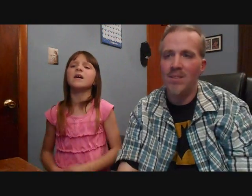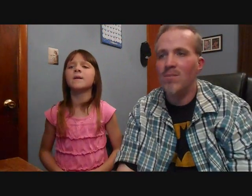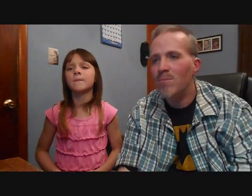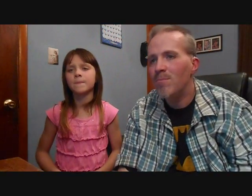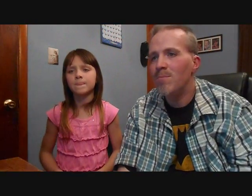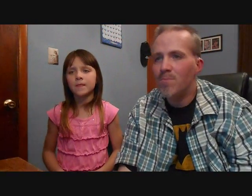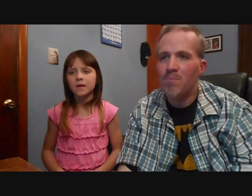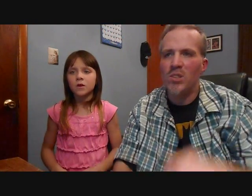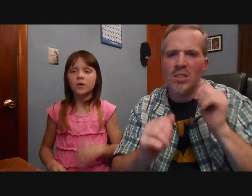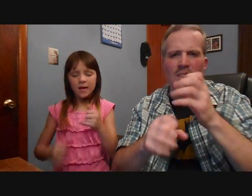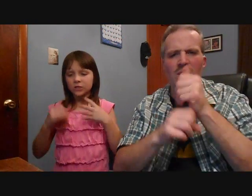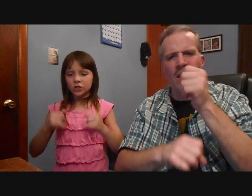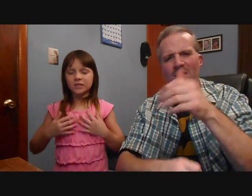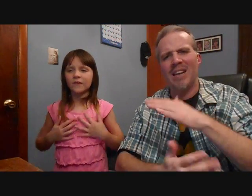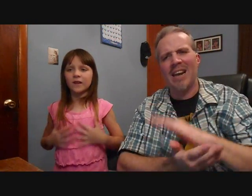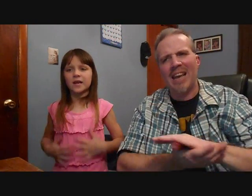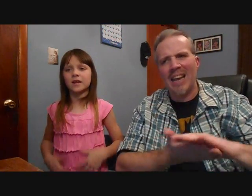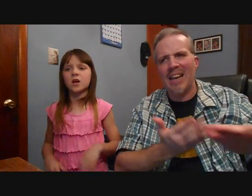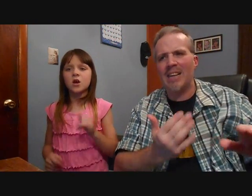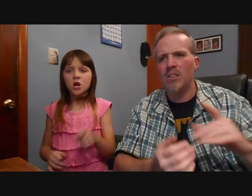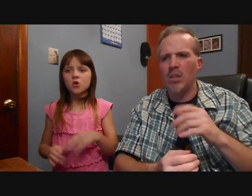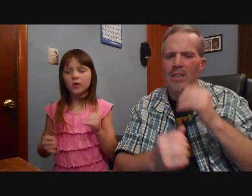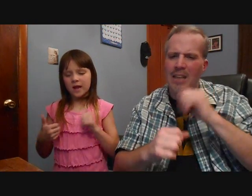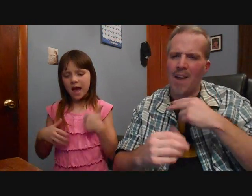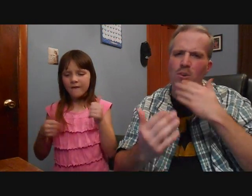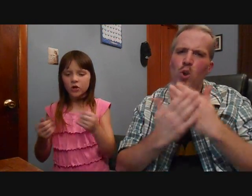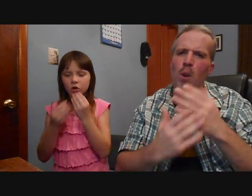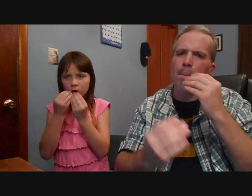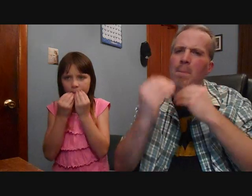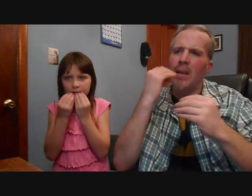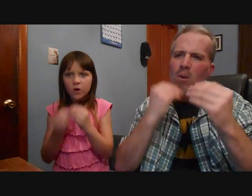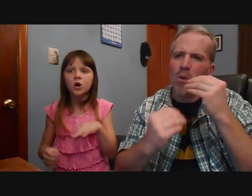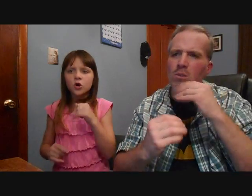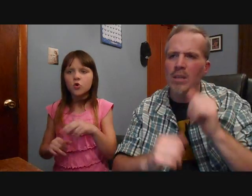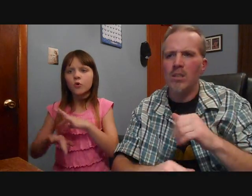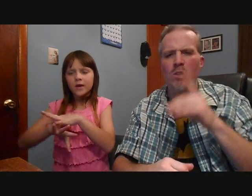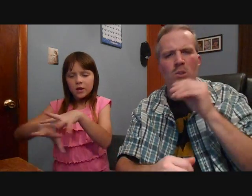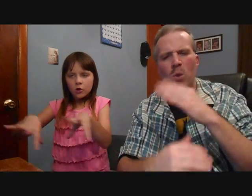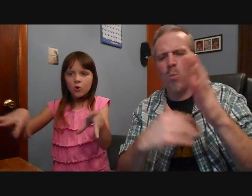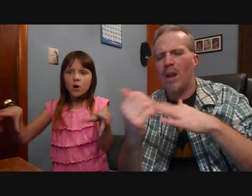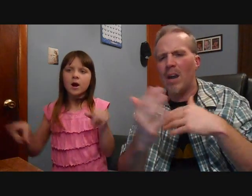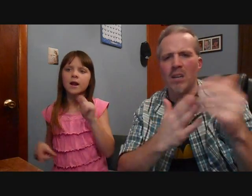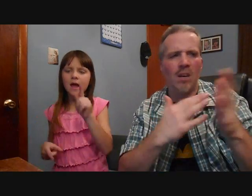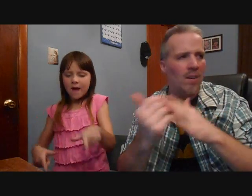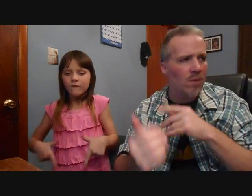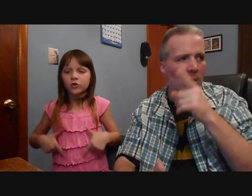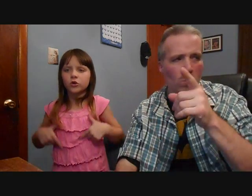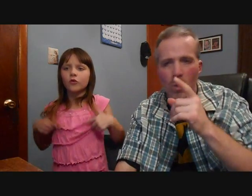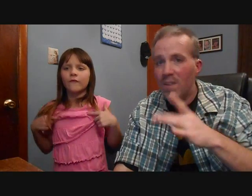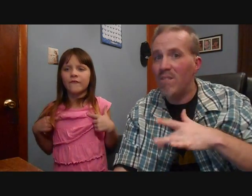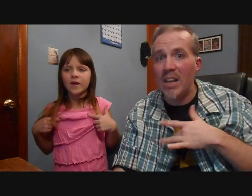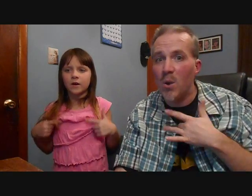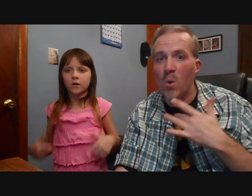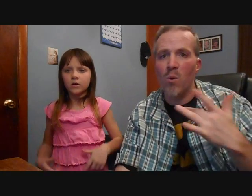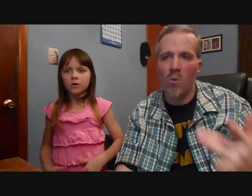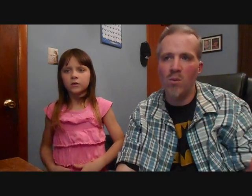can get yourself clean You can have a good meal You can do whatever you feel